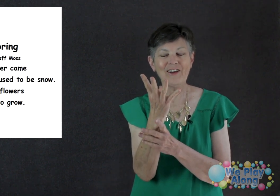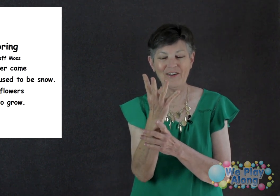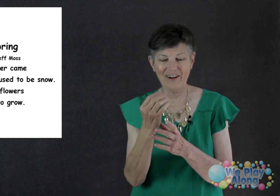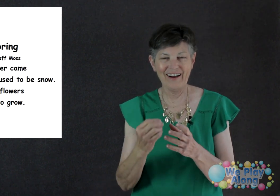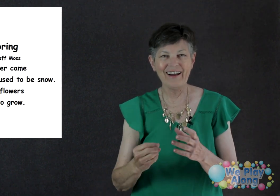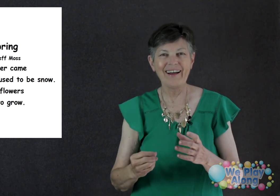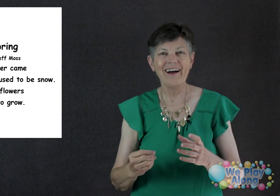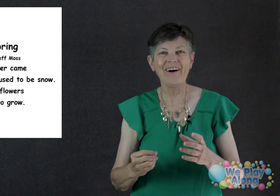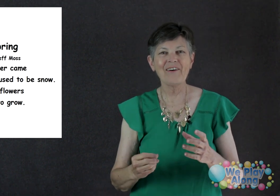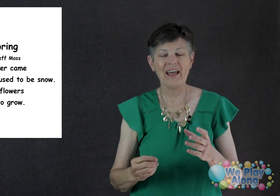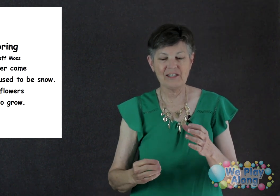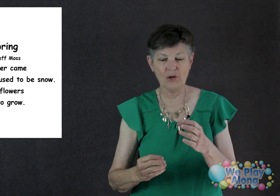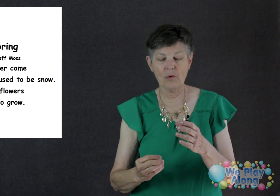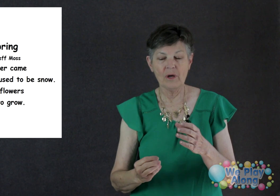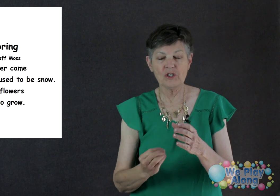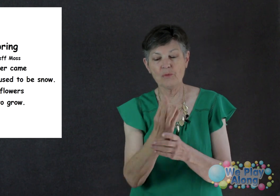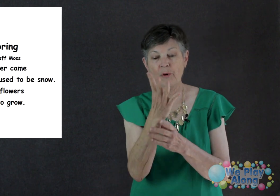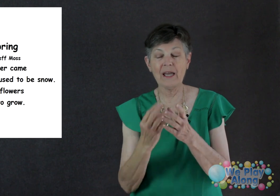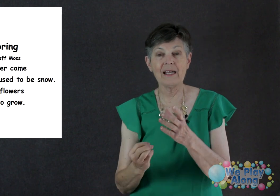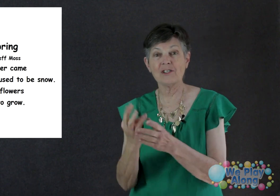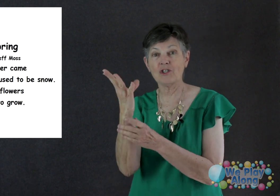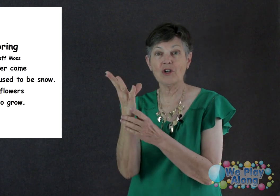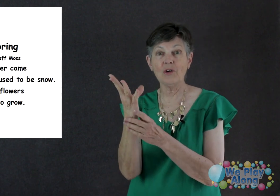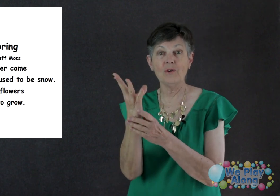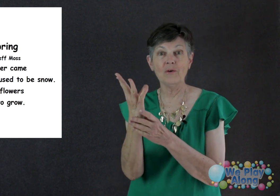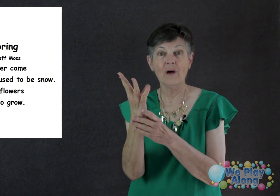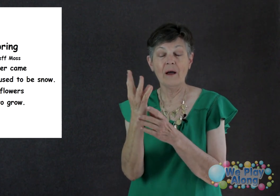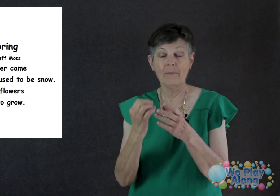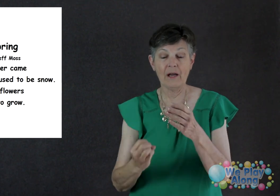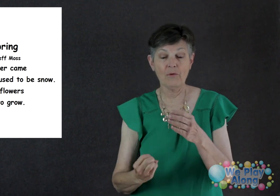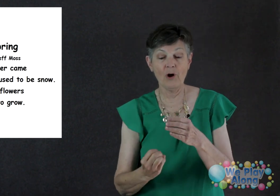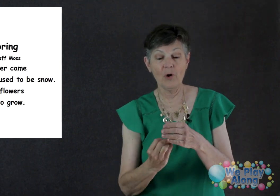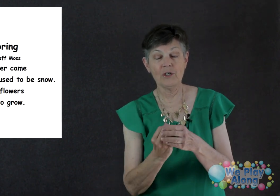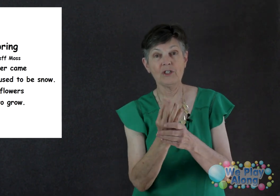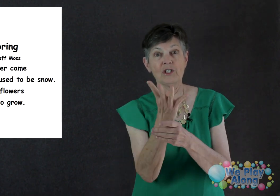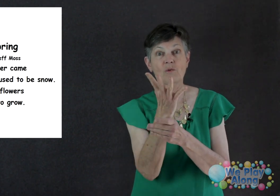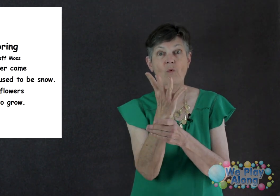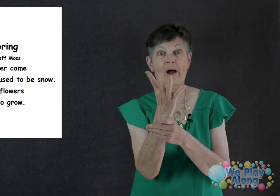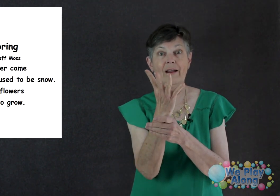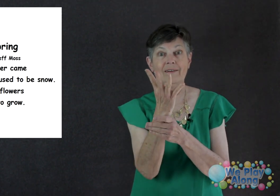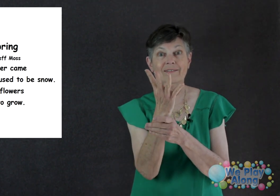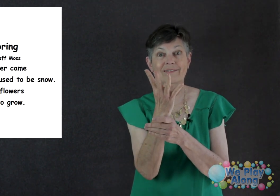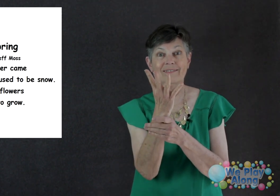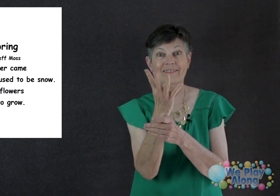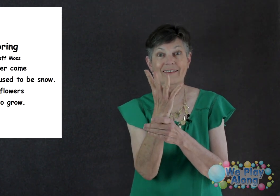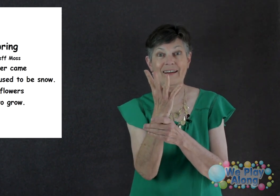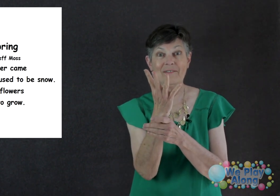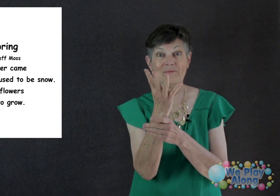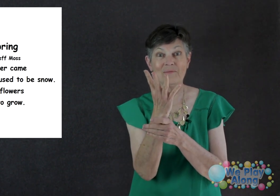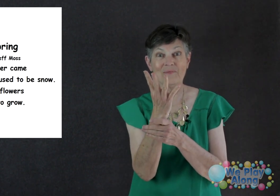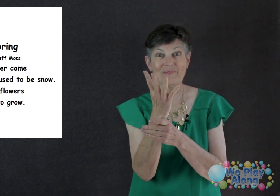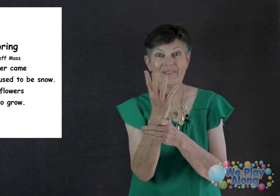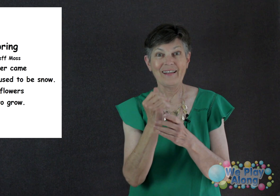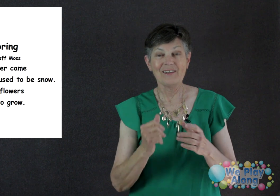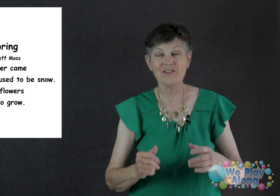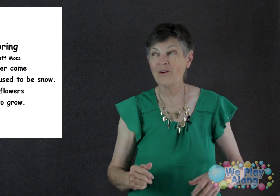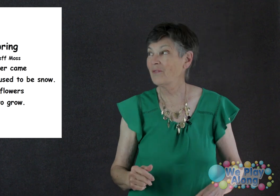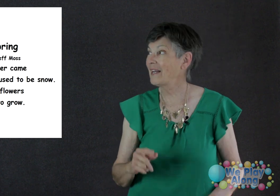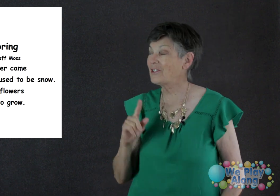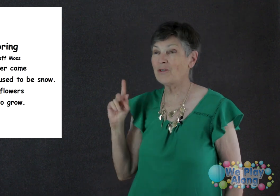Cute, huh? Okay, so spring is two, but grow is just one, right? So let's do